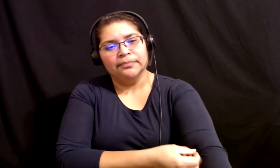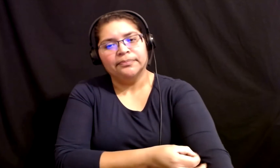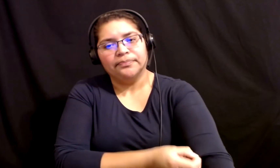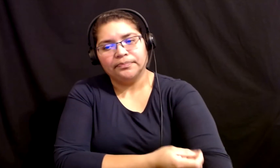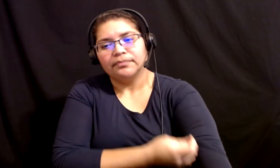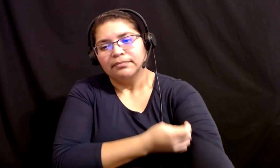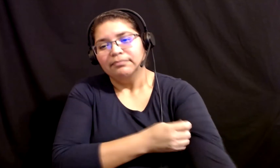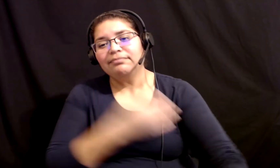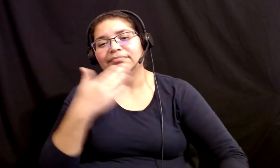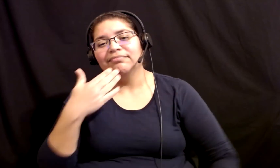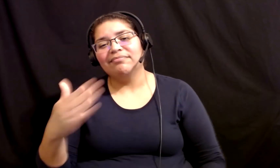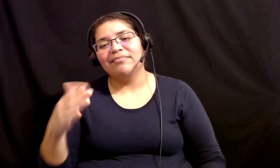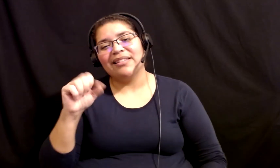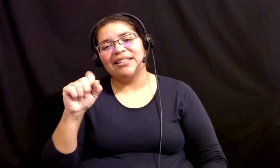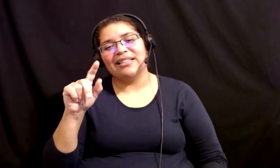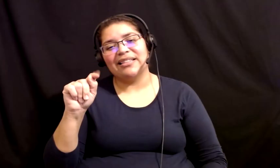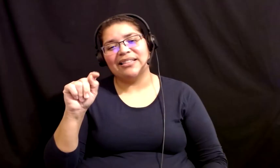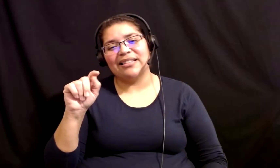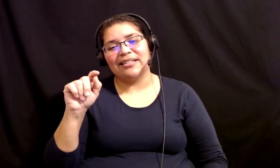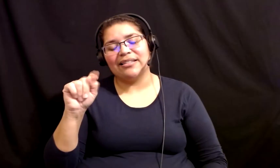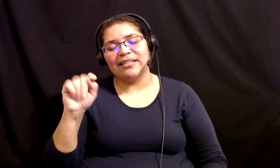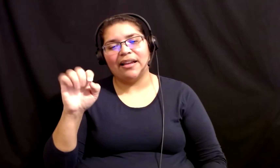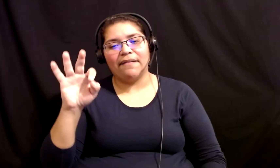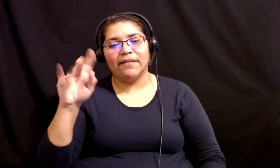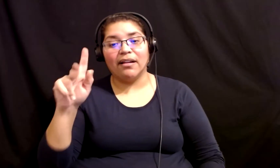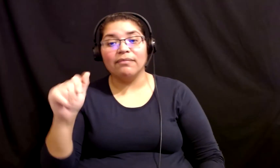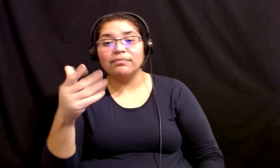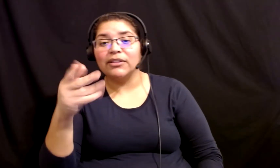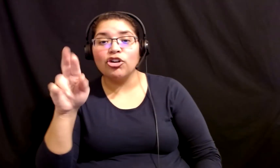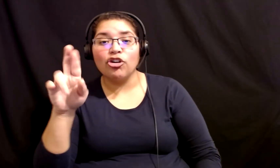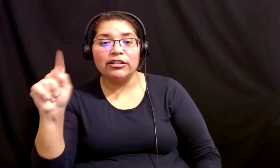Thank you, Stefka. Kurt?